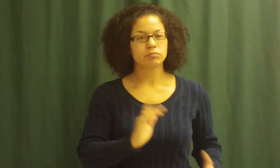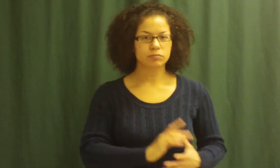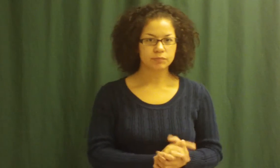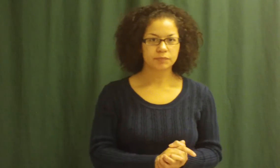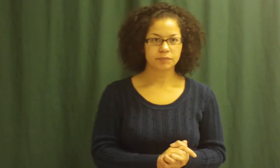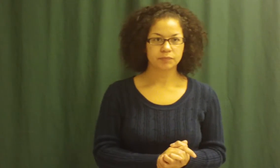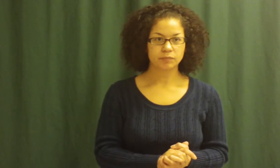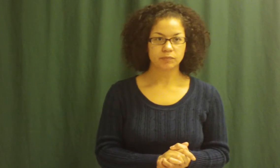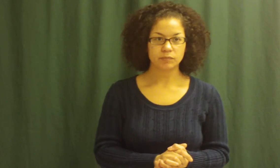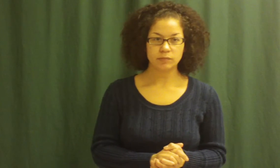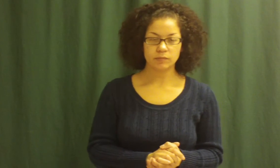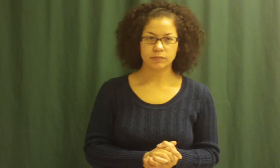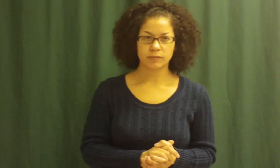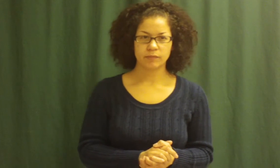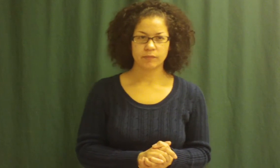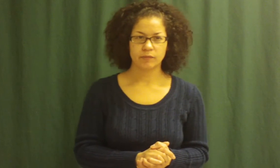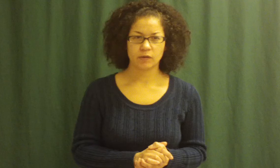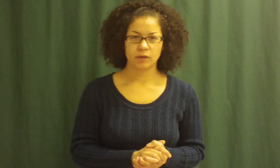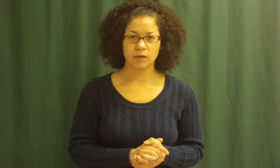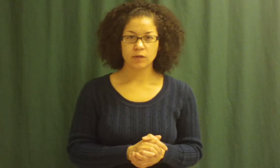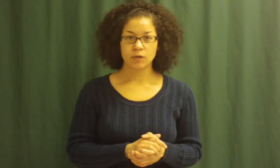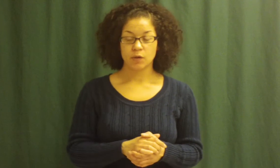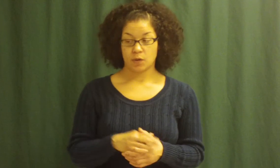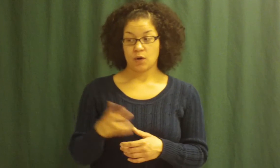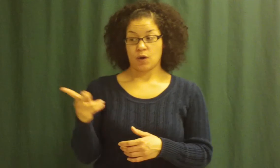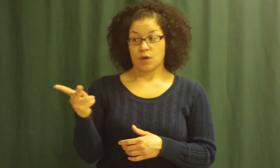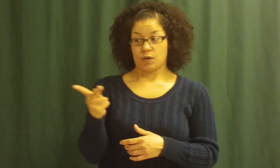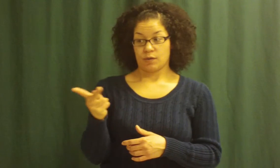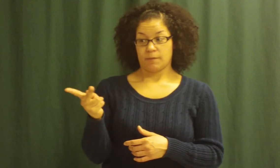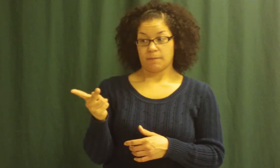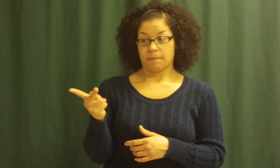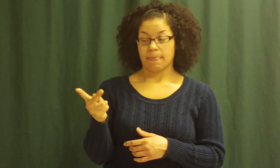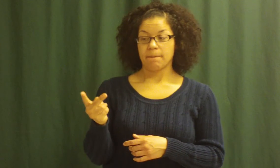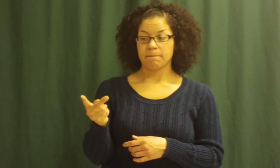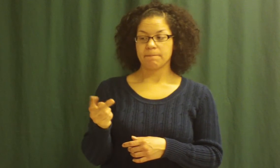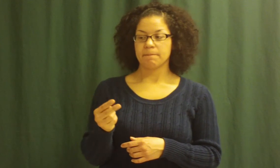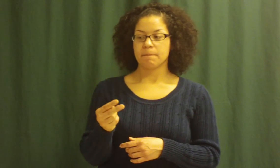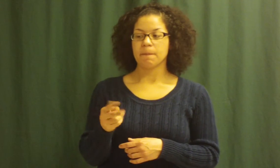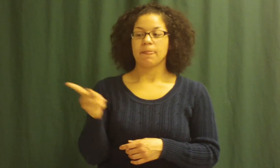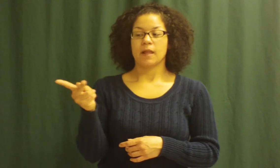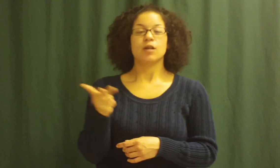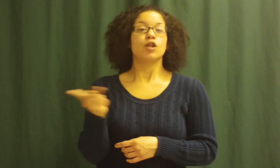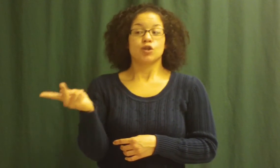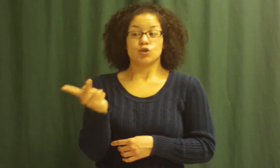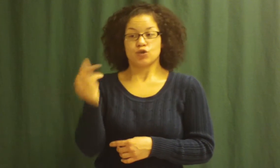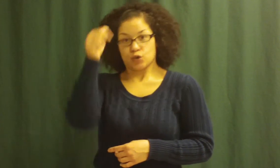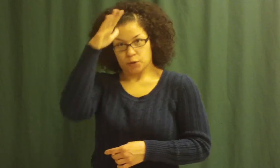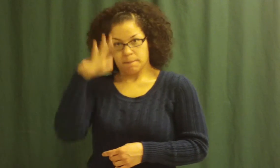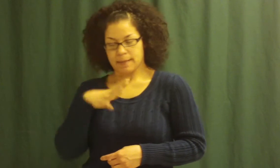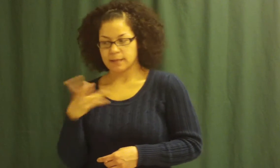and Lee hypothesized, also called the linguistic